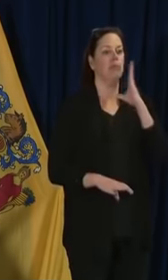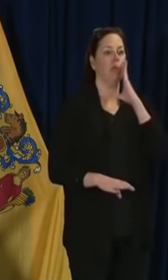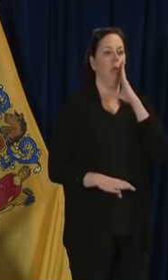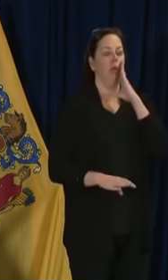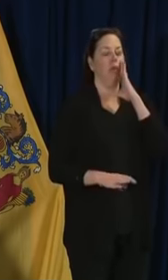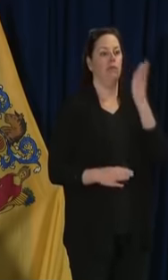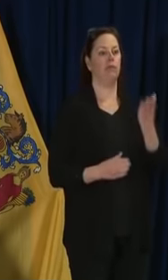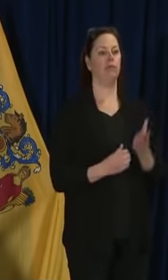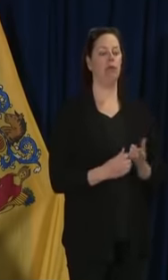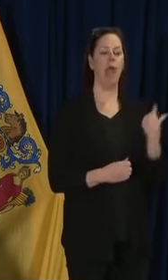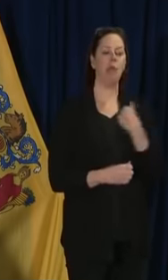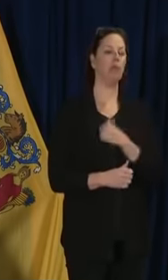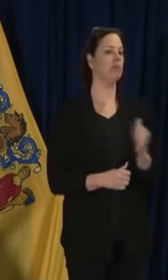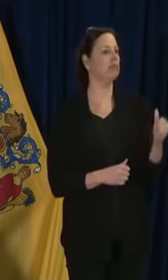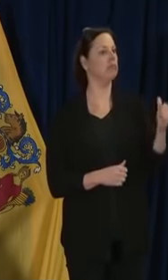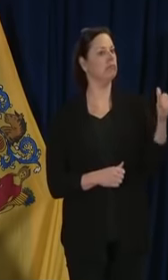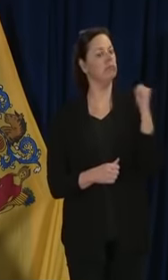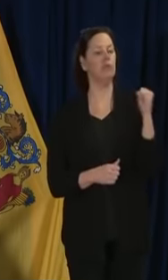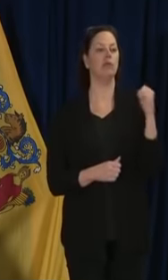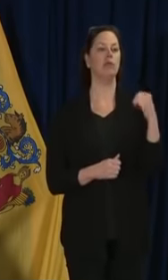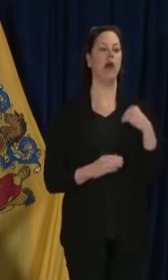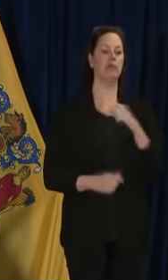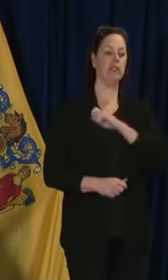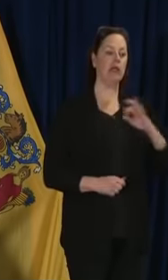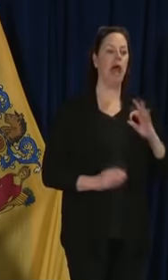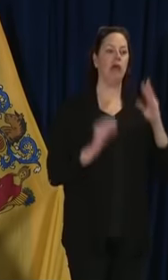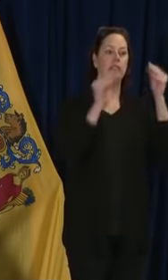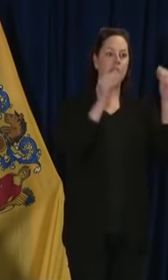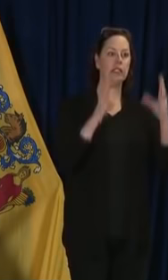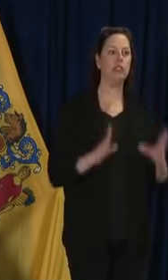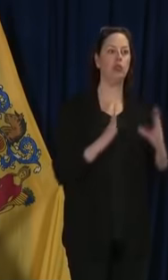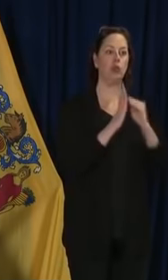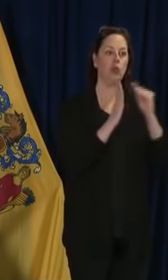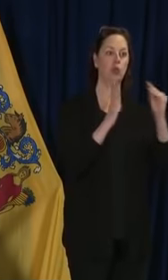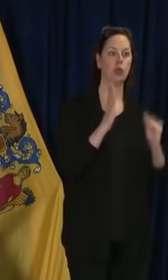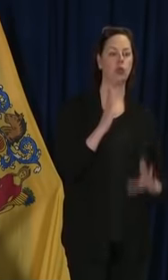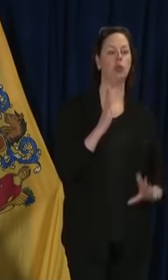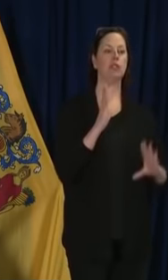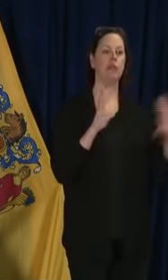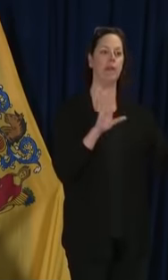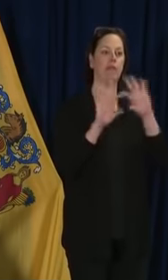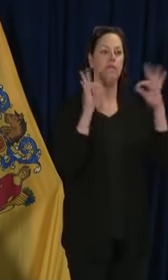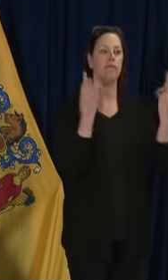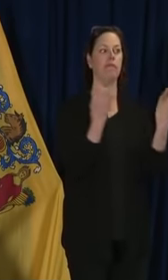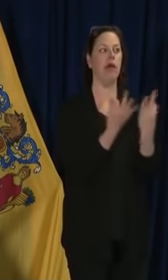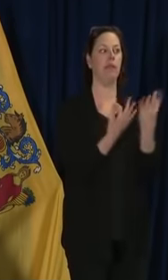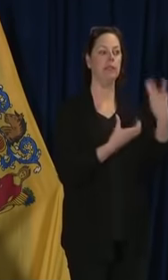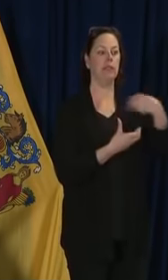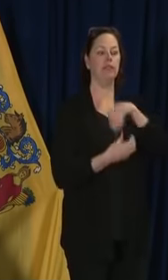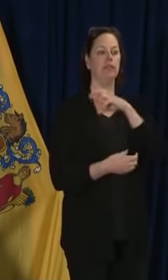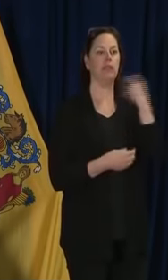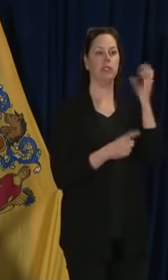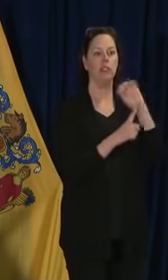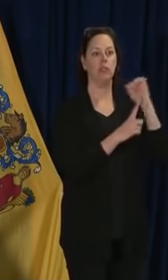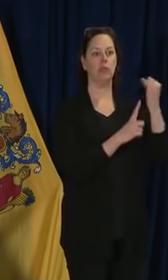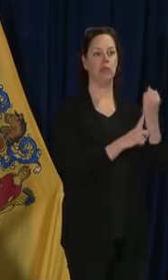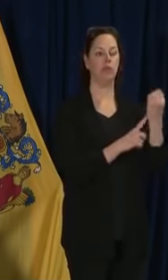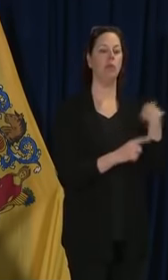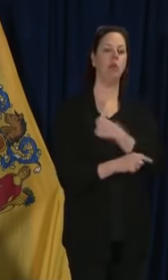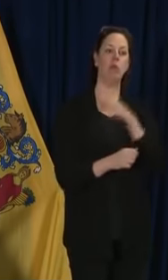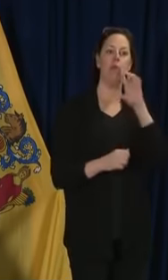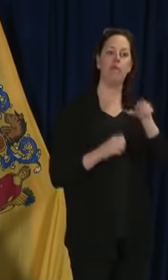not put students, educators, and staff and their families at risk. We will do this the right